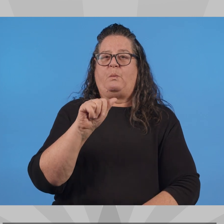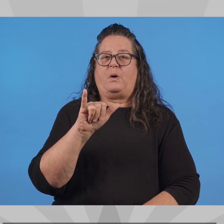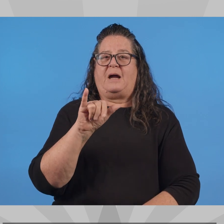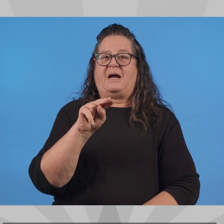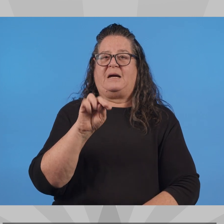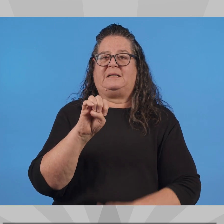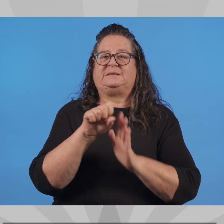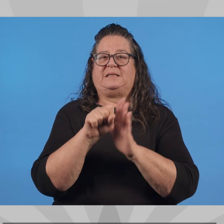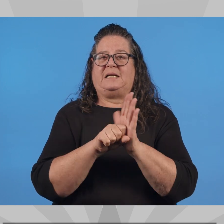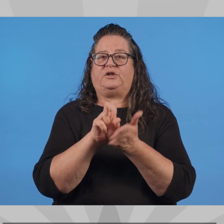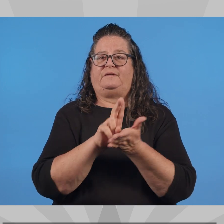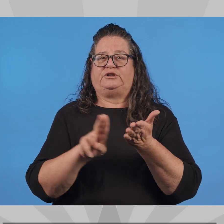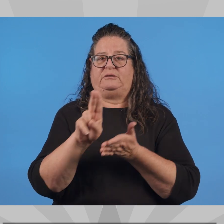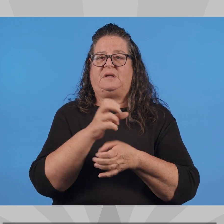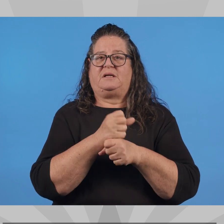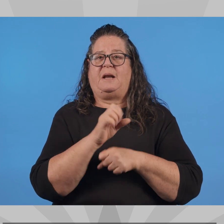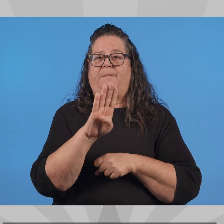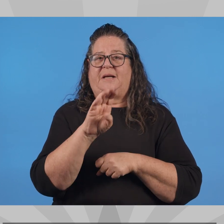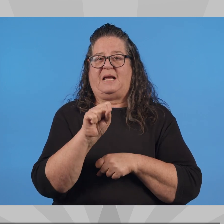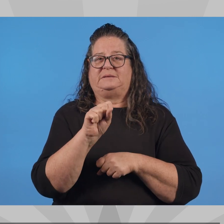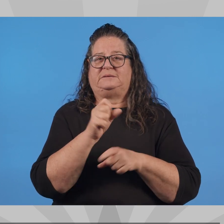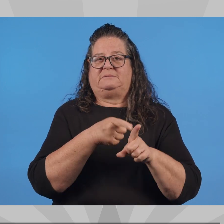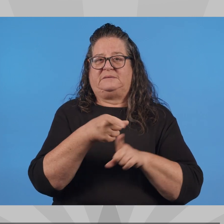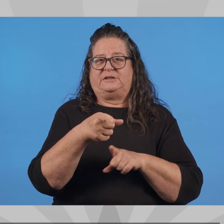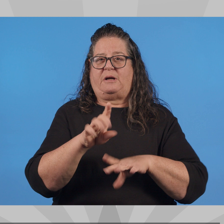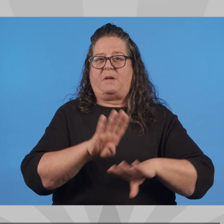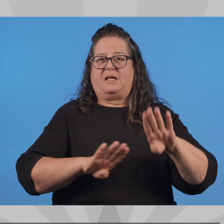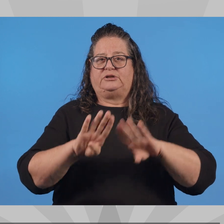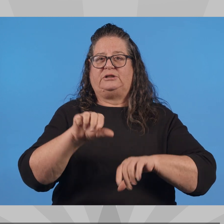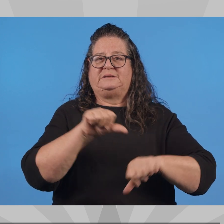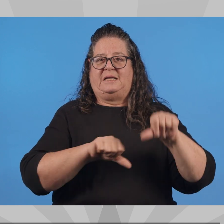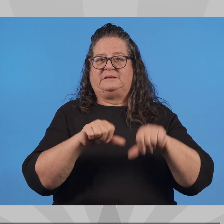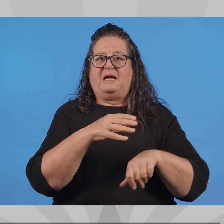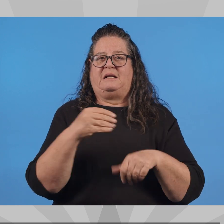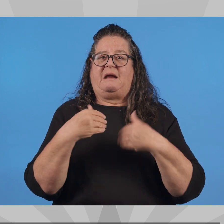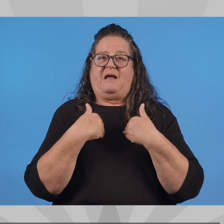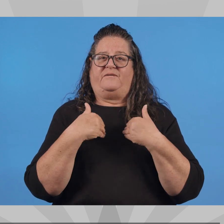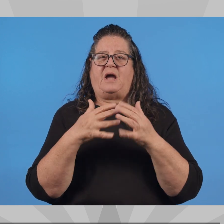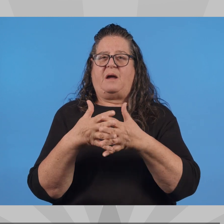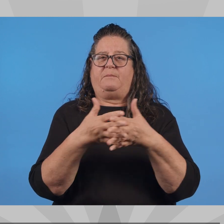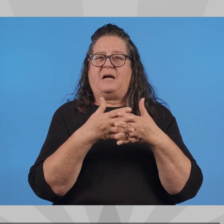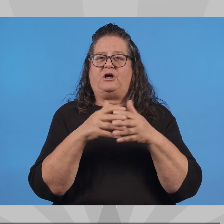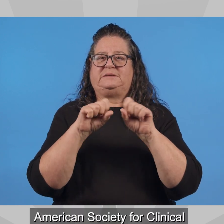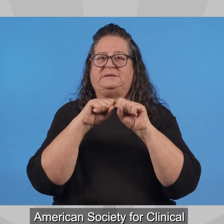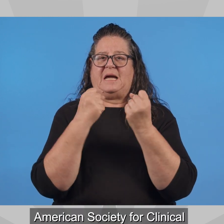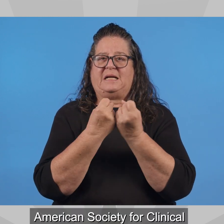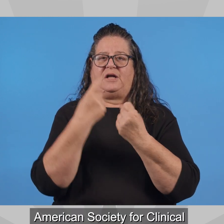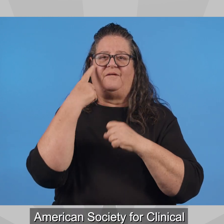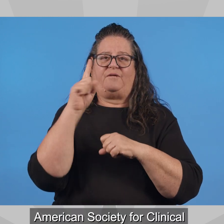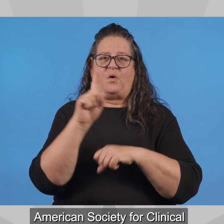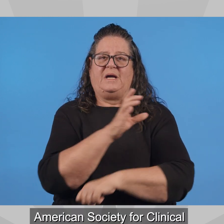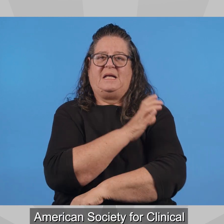I received my BS in Biological Sciences from Wayne State University and hold an